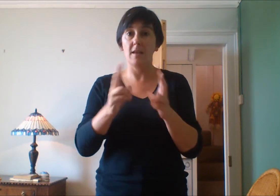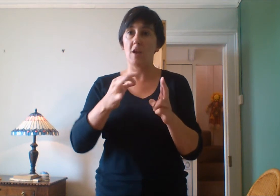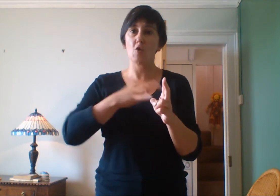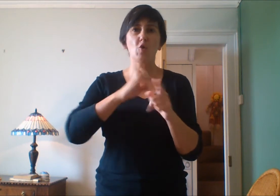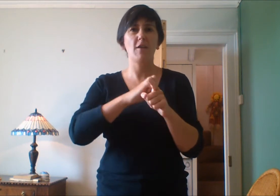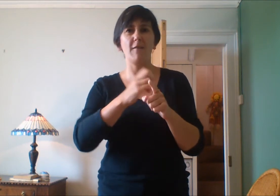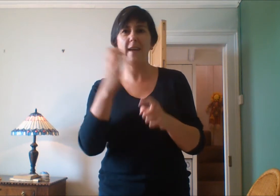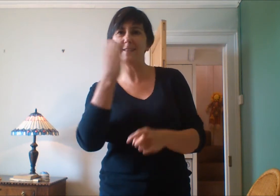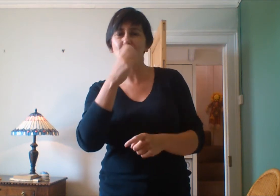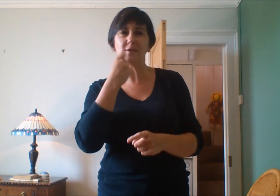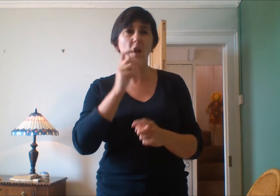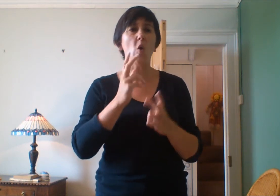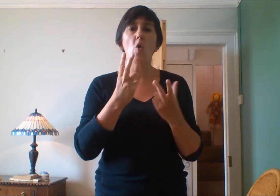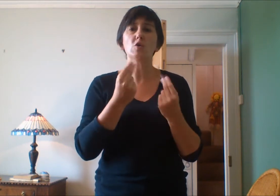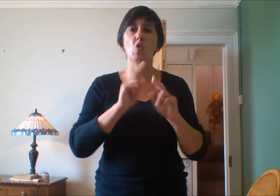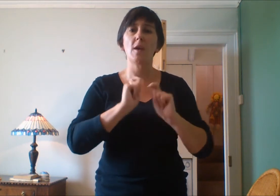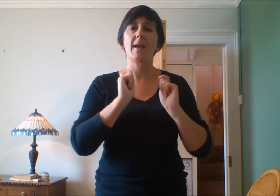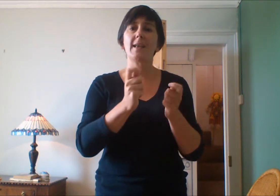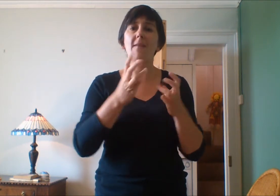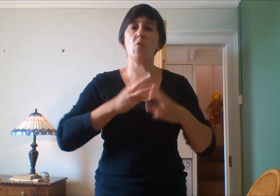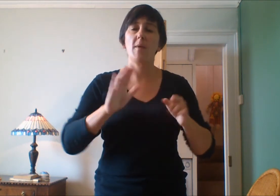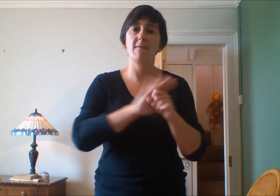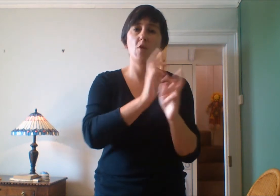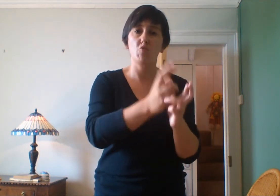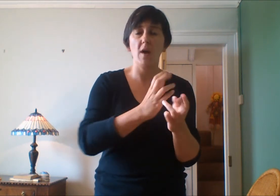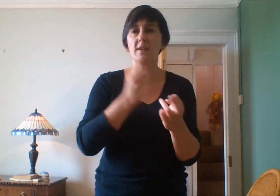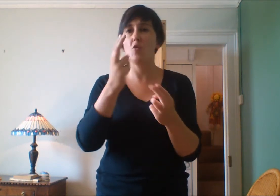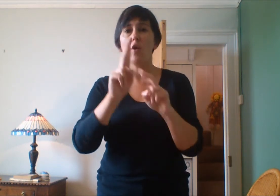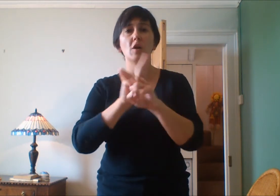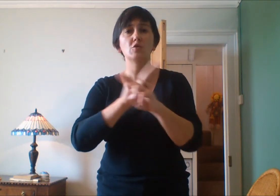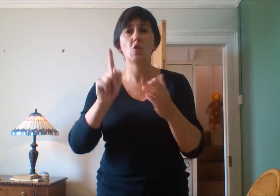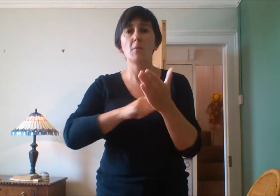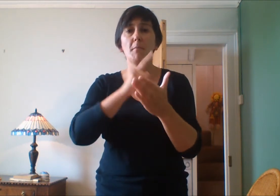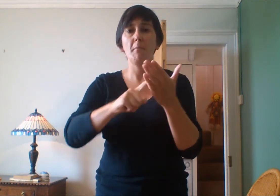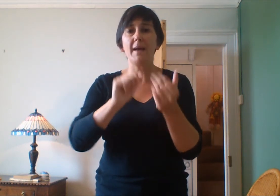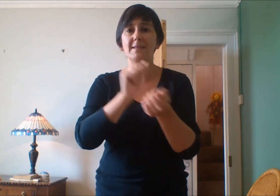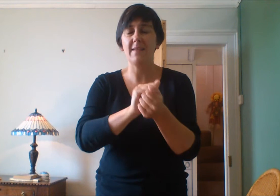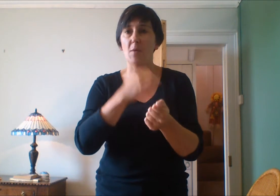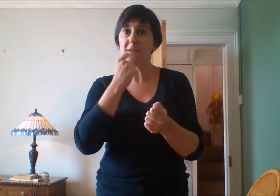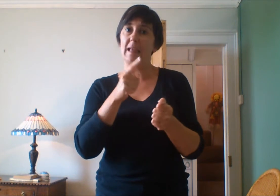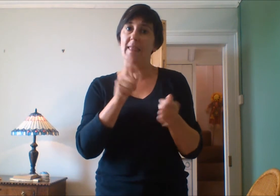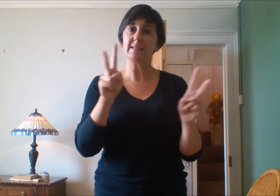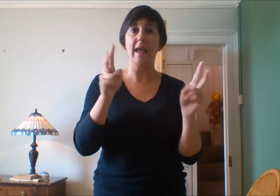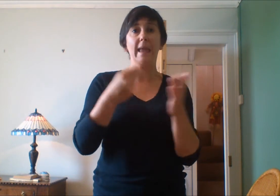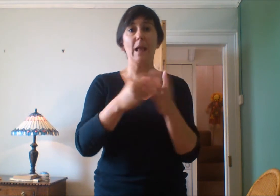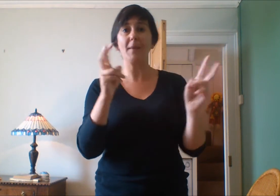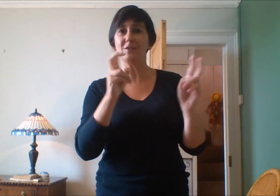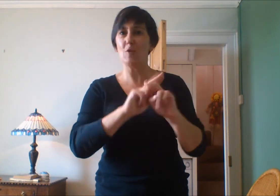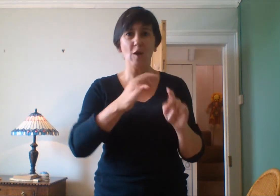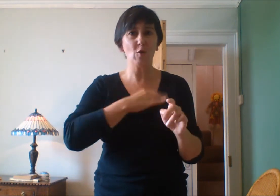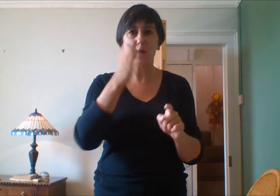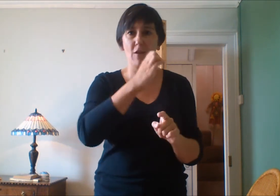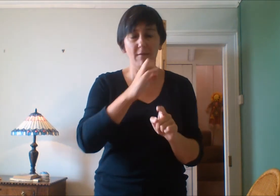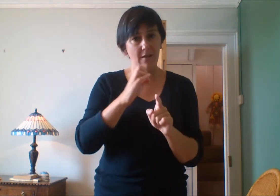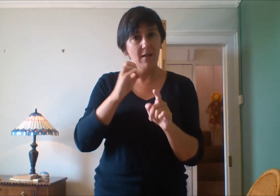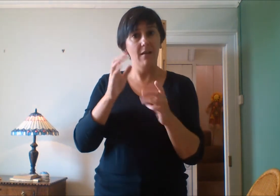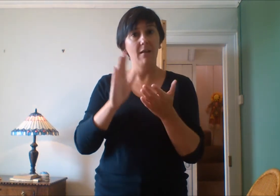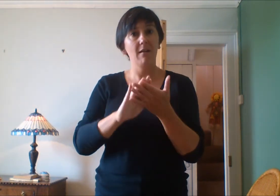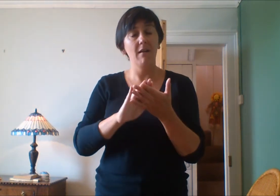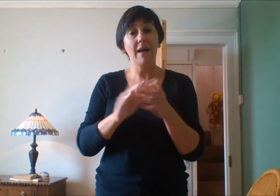don't give women their full rights or don't abolish slavery, because all of these are economic issues. Well, it's just not good enough. So what we're hoping is